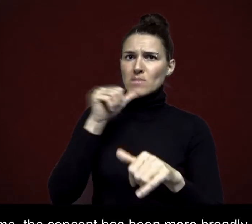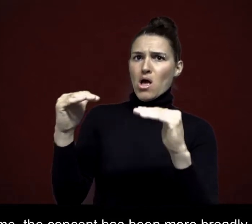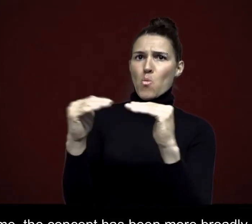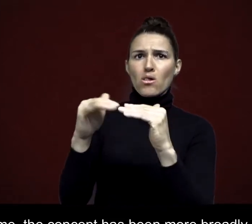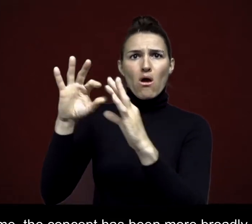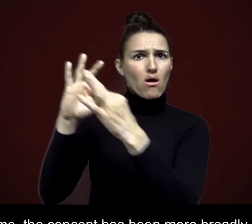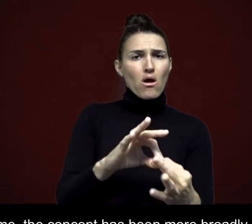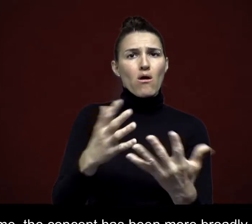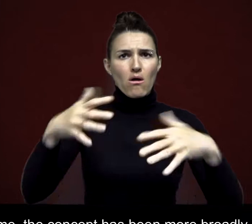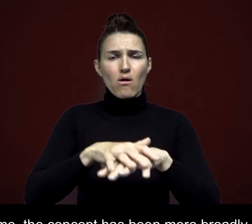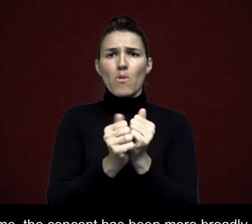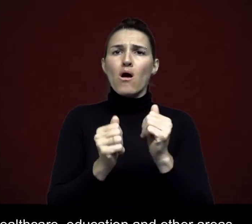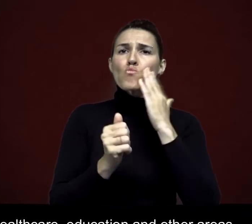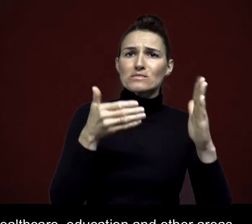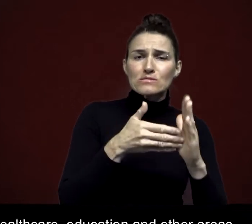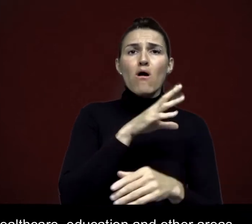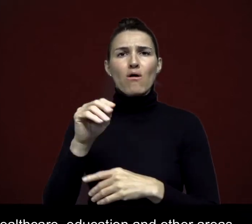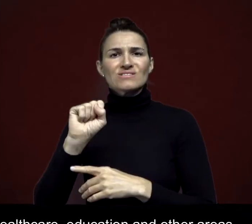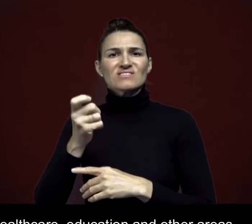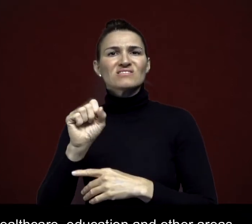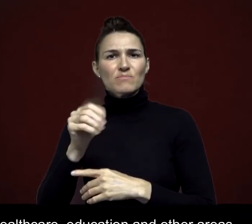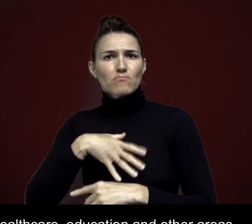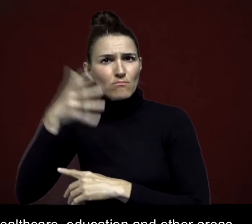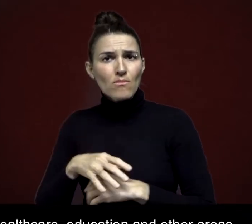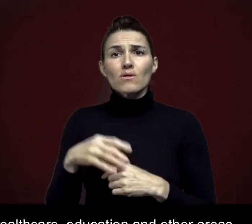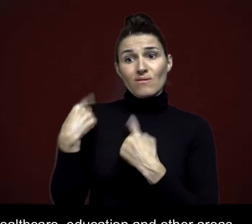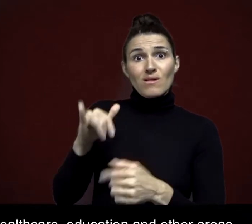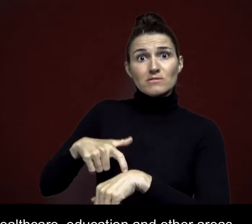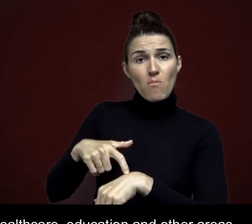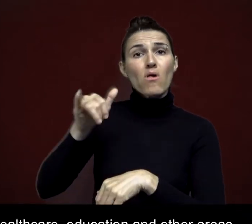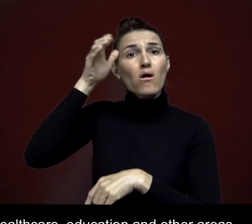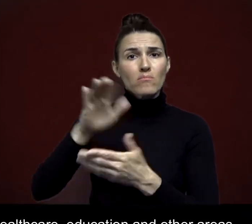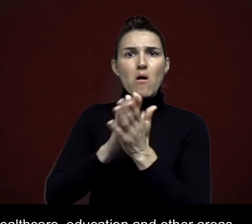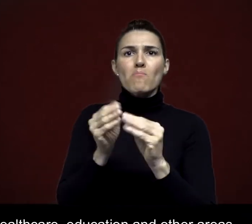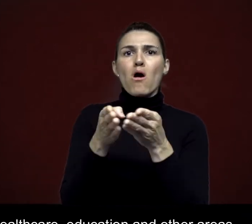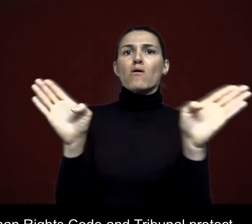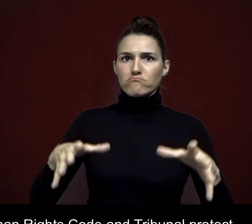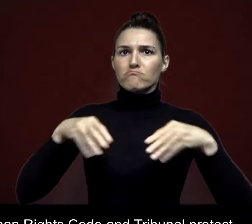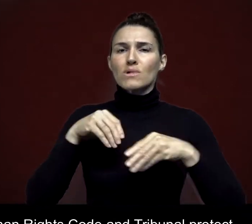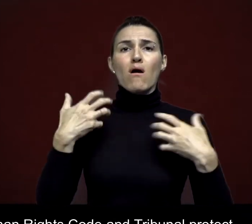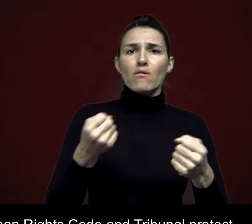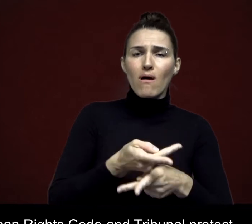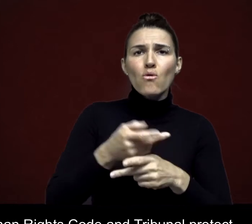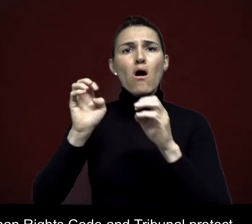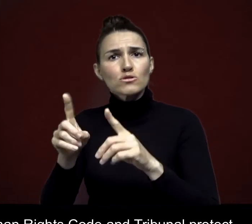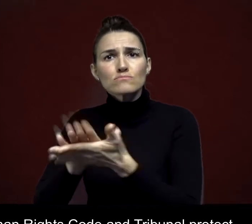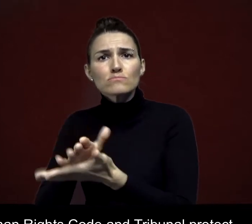time, the concept has been more broadly adopted in healthcare, education, and other areas. The BC Human Rights Code and